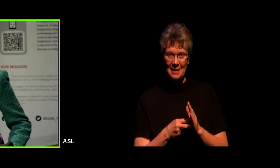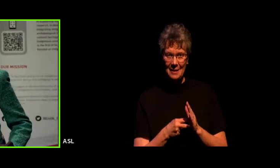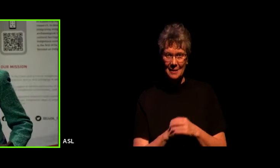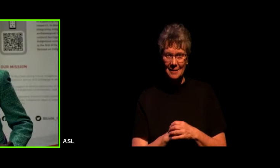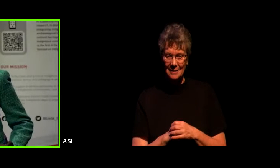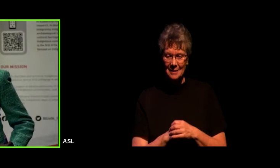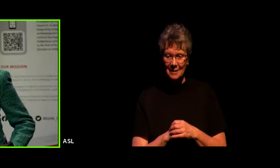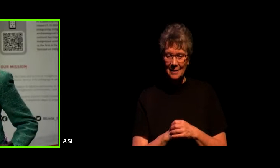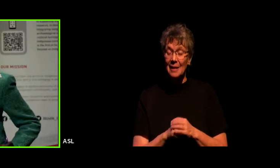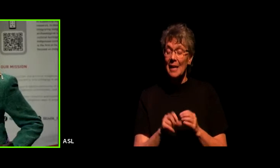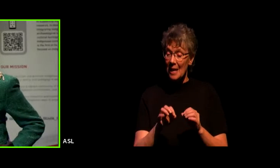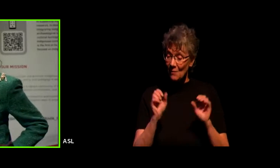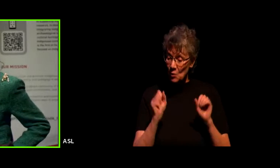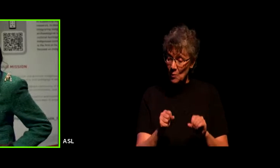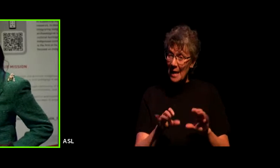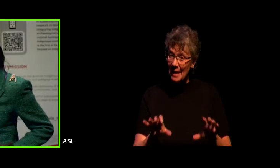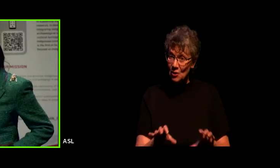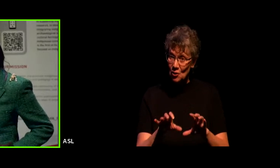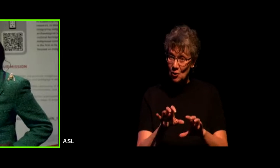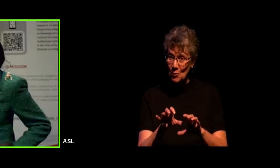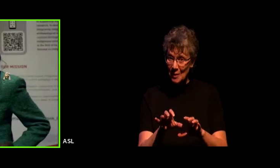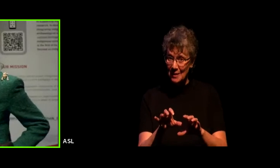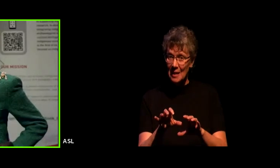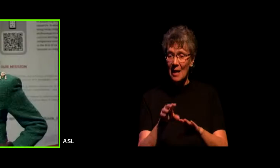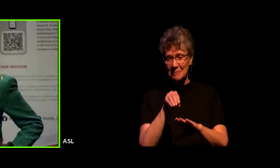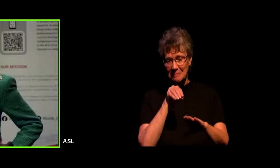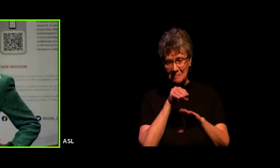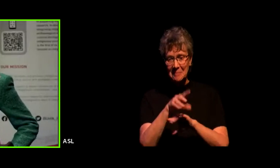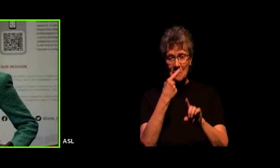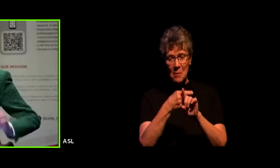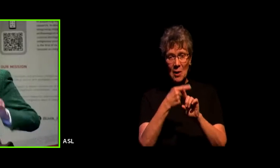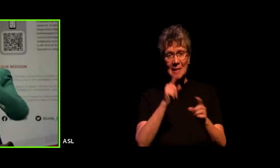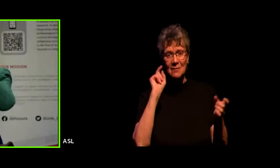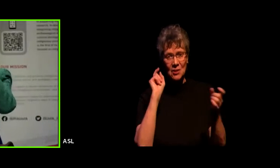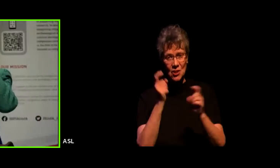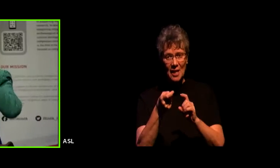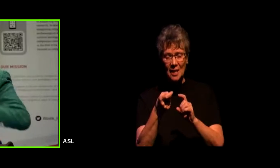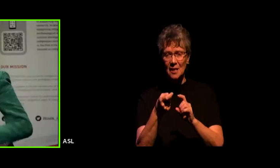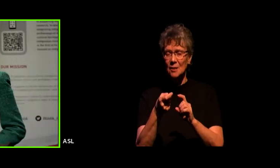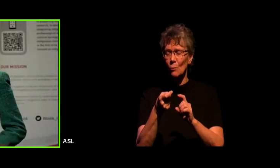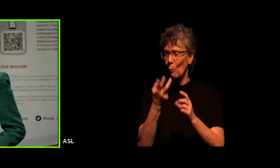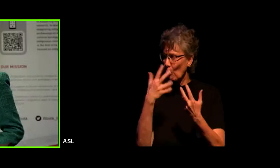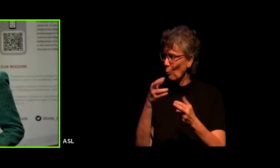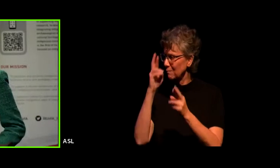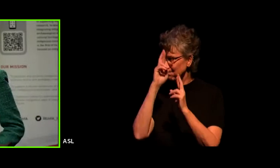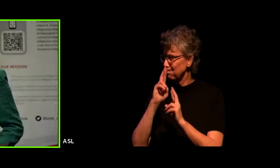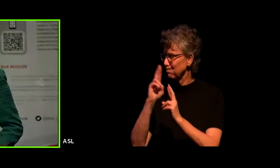a difference deserves everything in the world. So thank you for sharing with us. I really appreciate it.